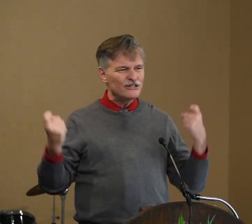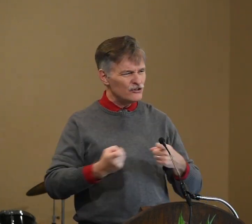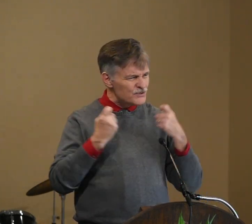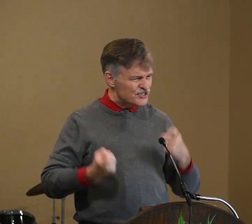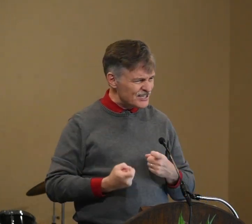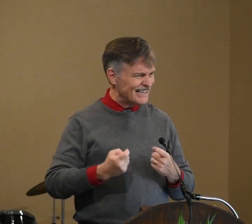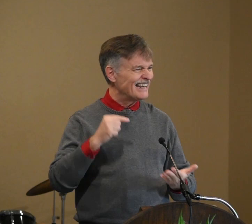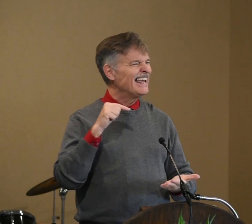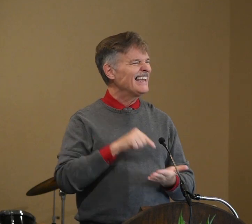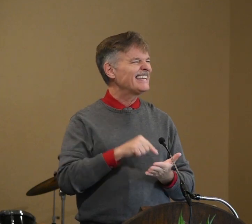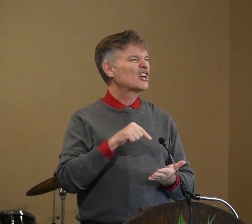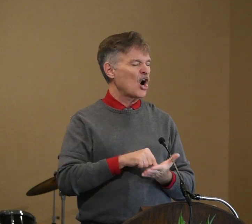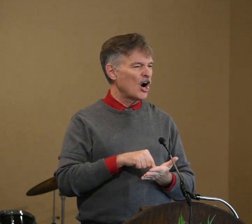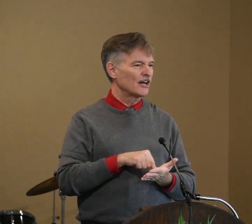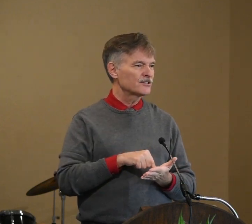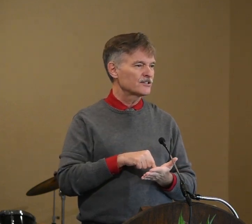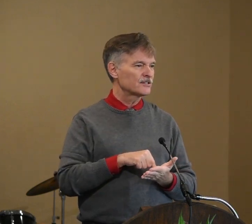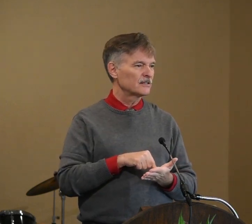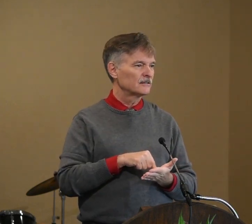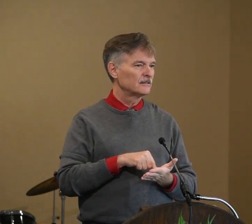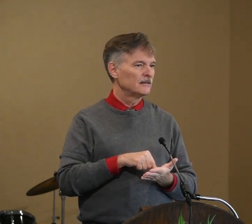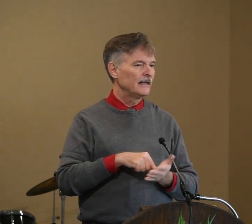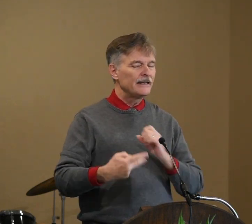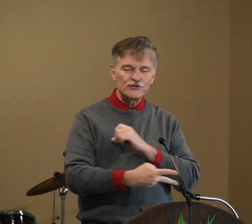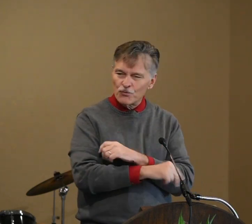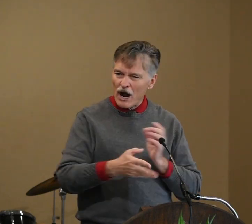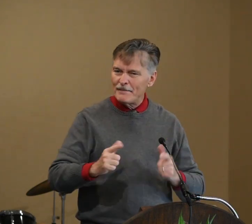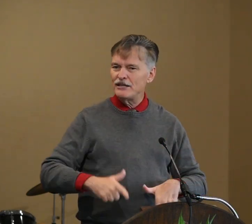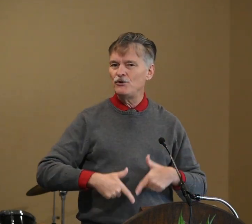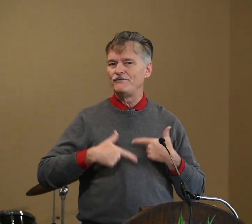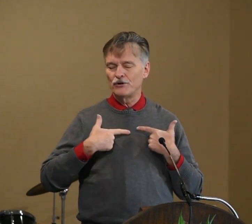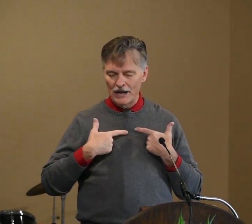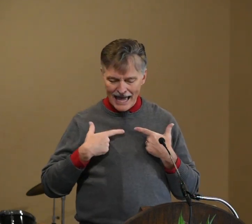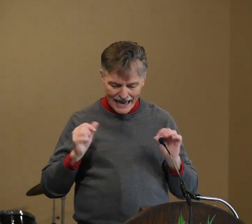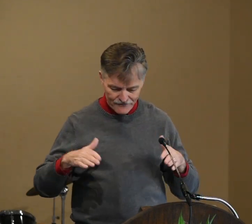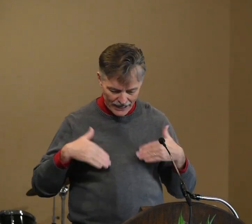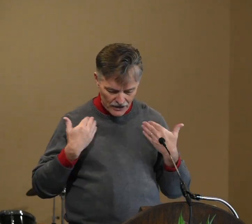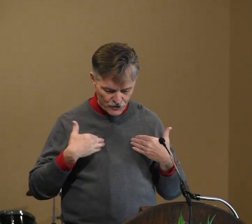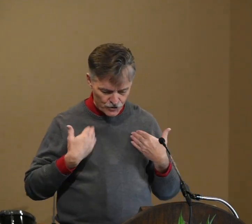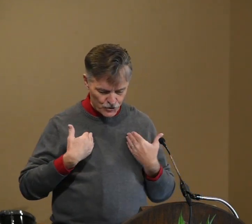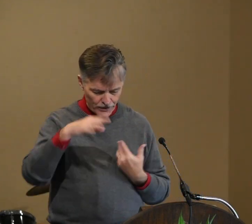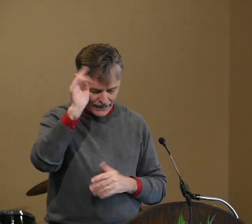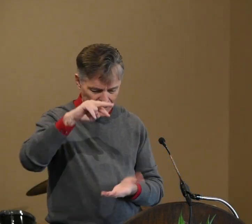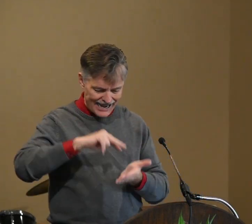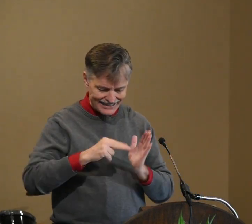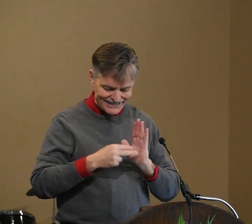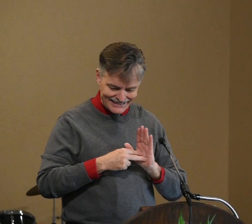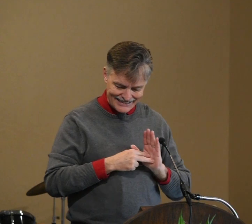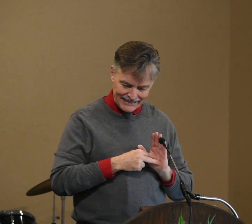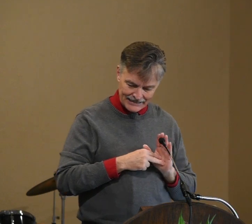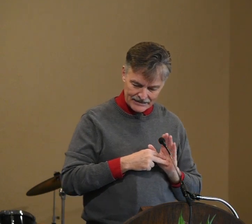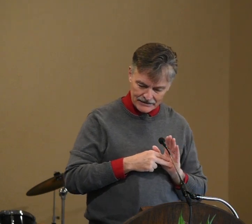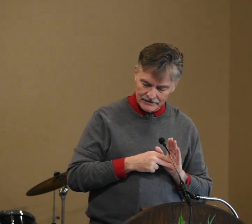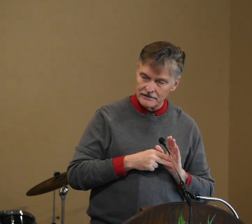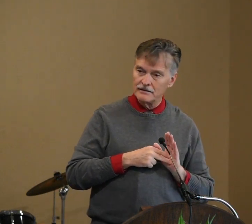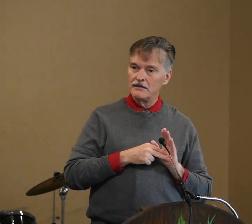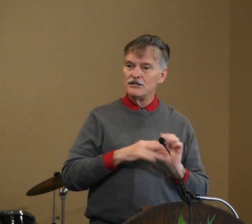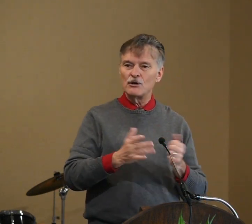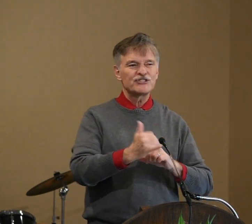you sin, it costs. It is robbing you of your life and of your joy and God's intent. So it's